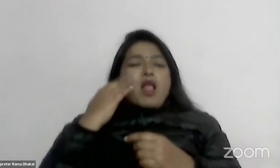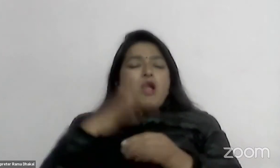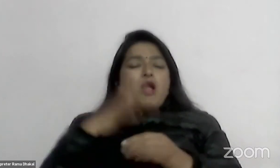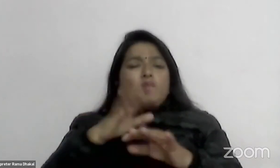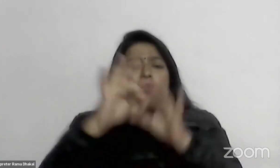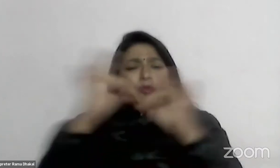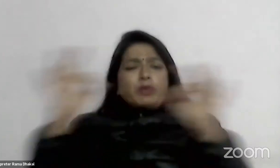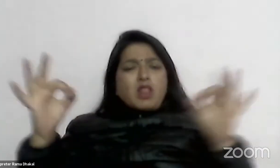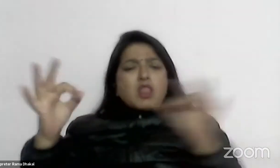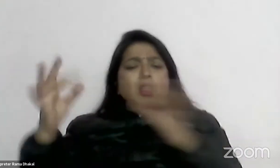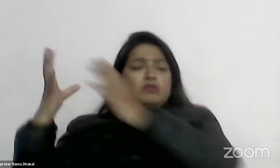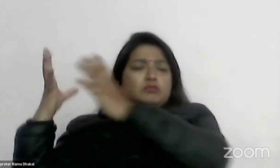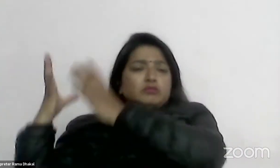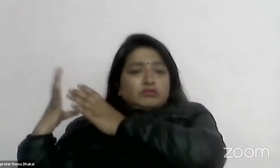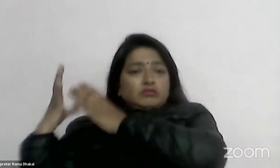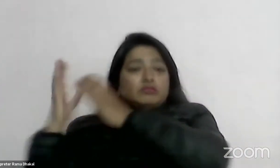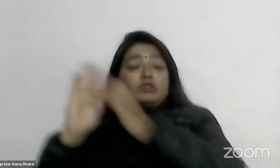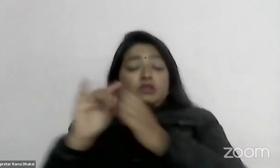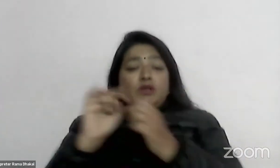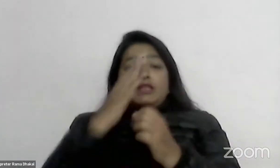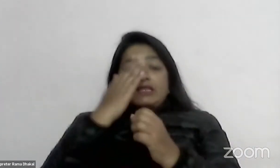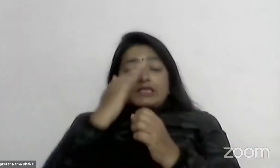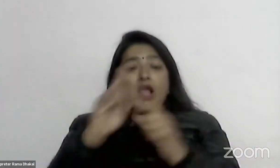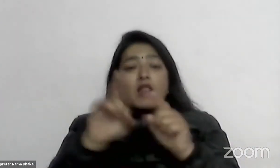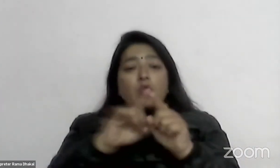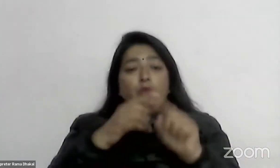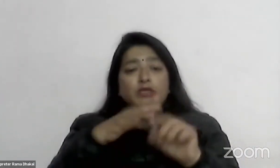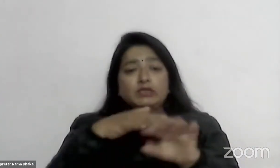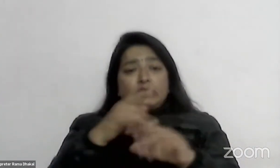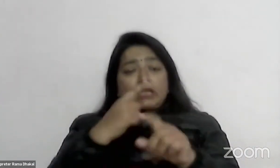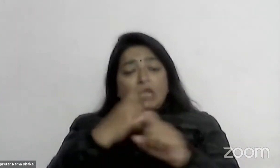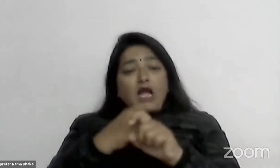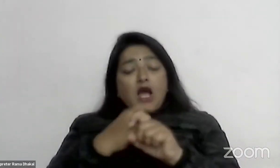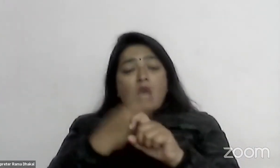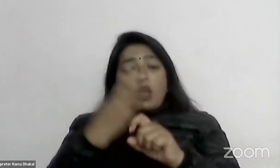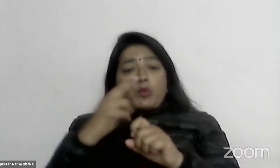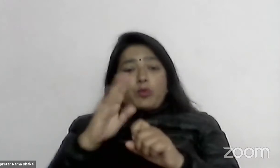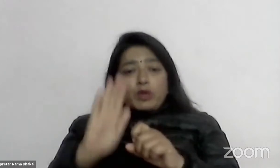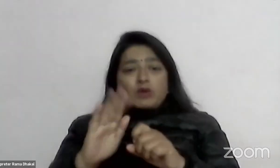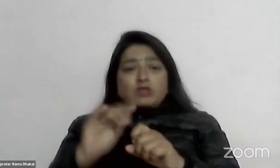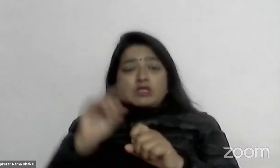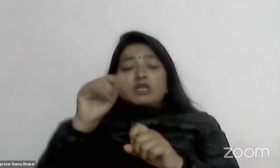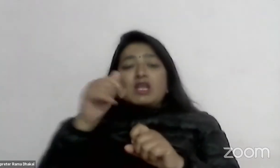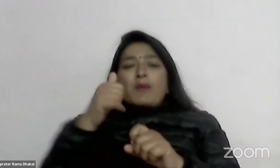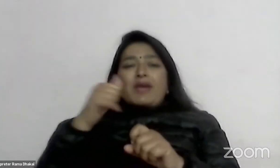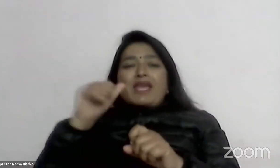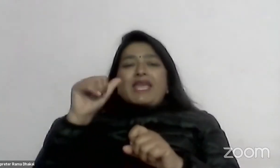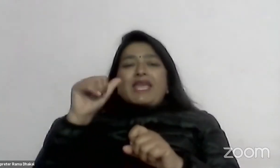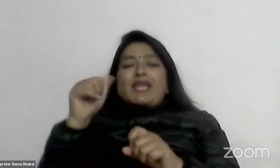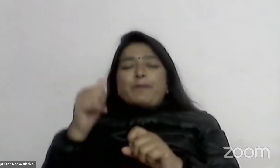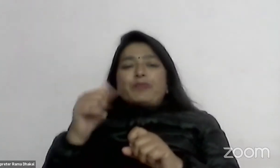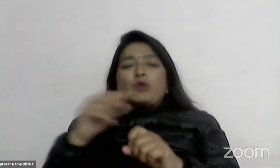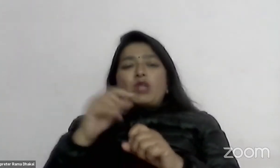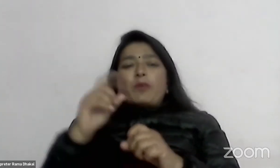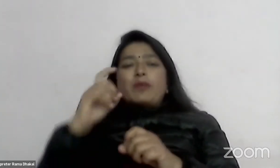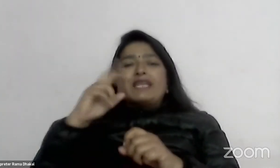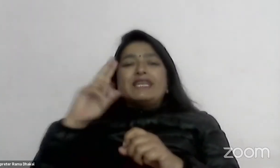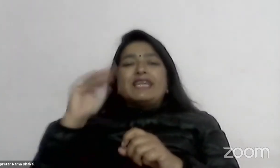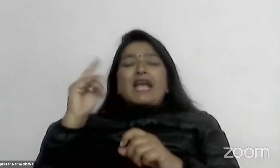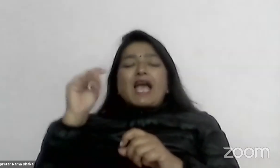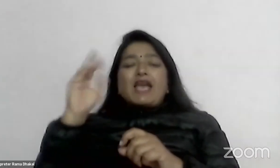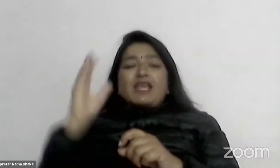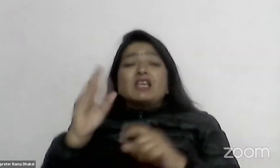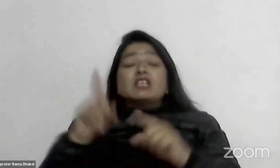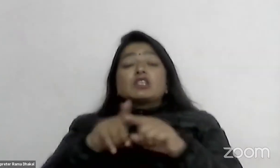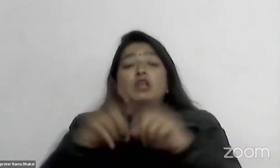the GR, it felt very much that women were painted as having no agency and as being passive and in need of rescue.